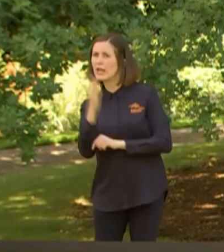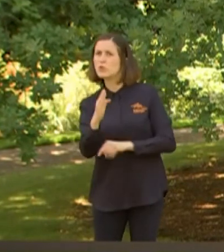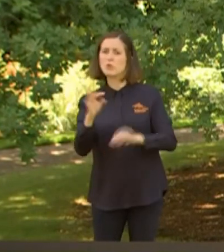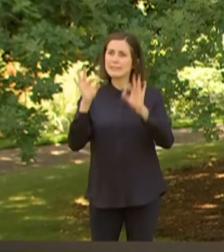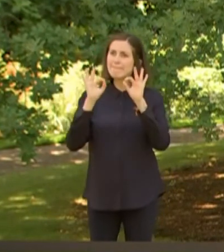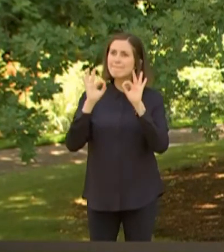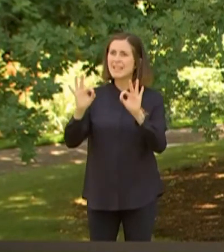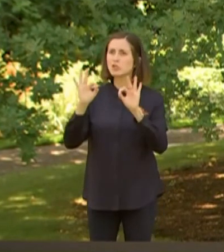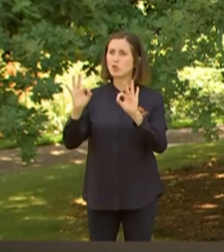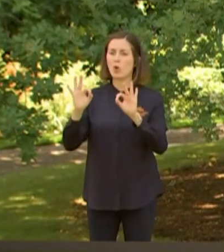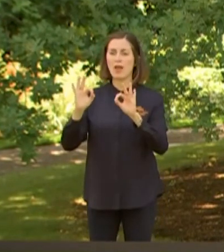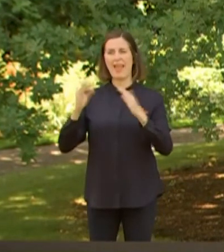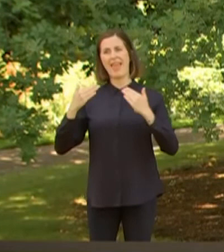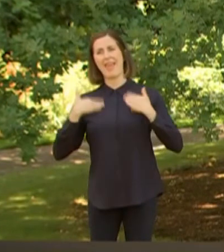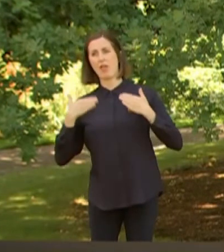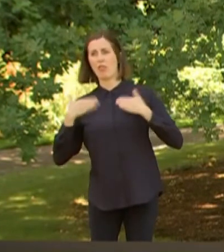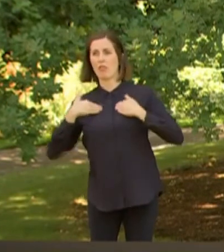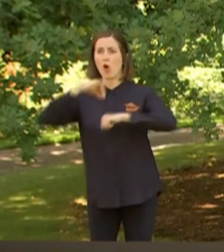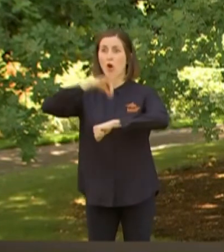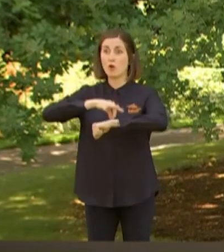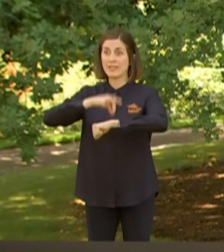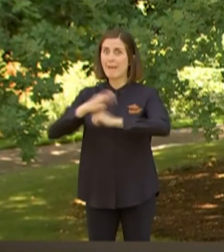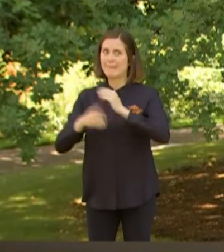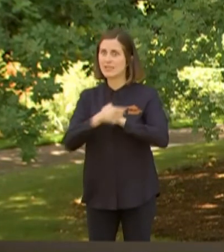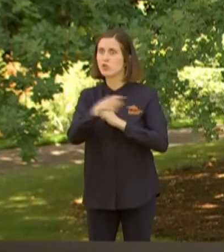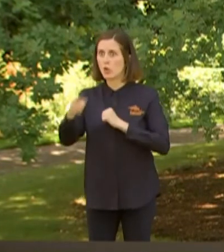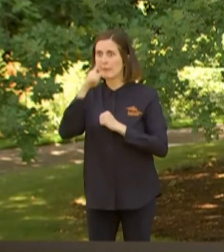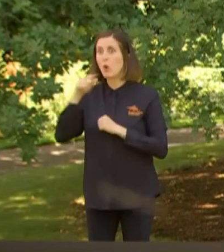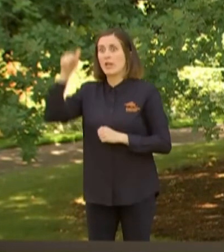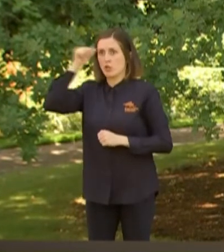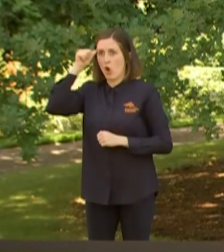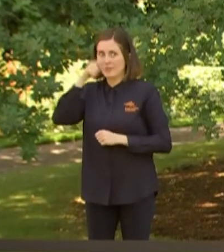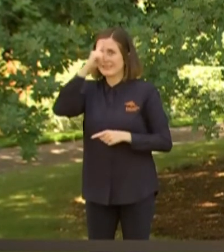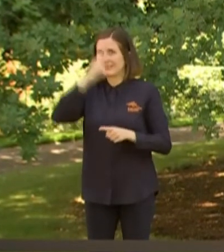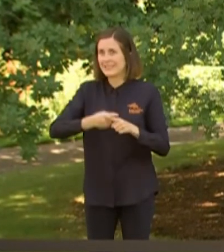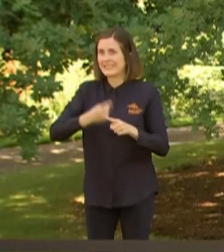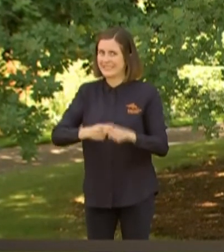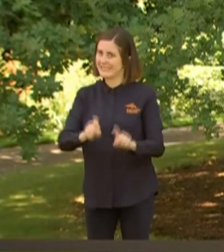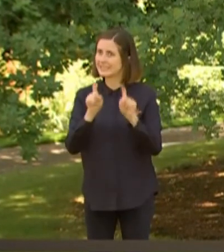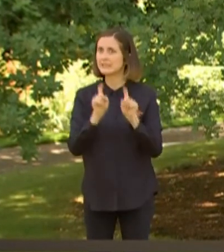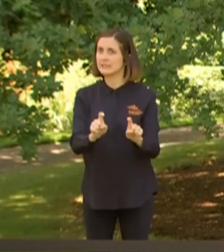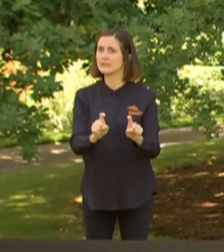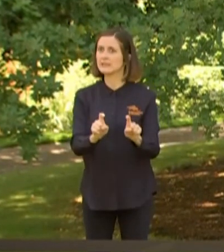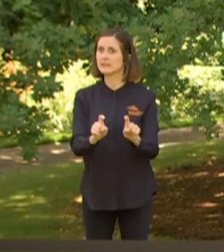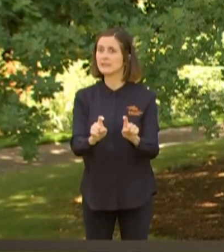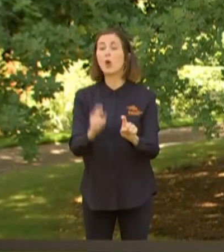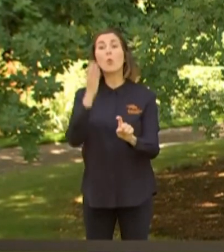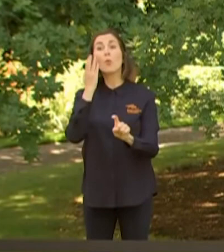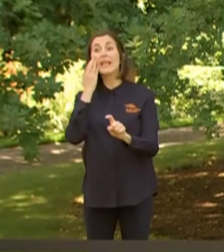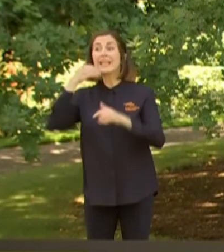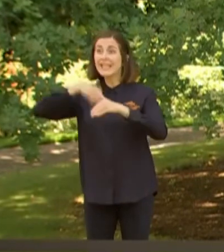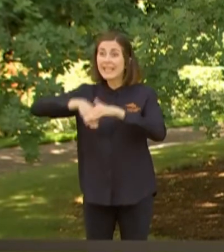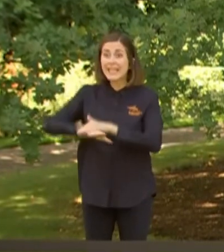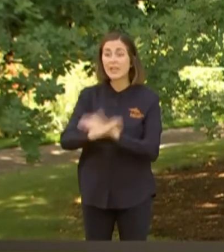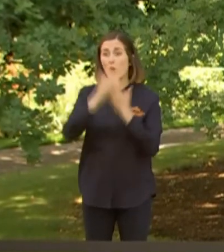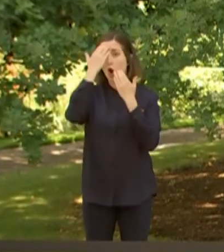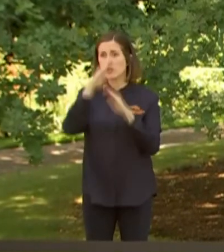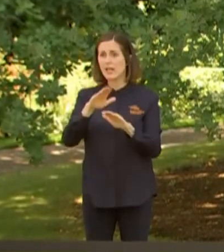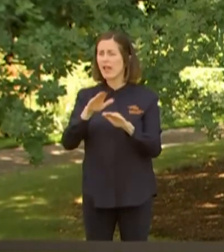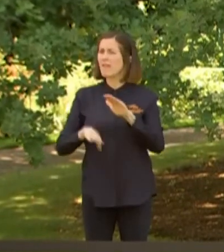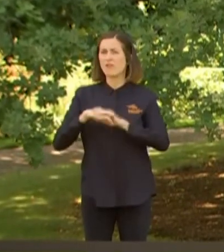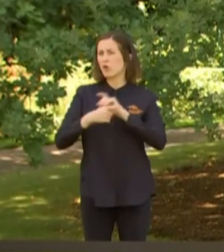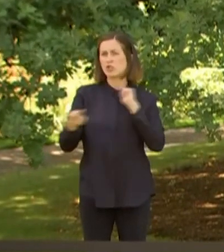about protecting the rest of the travellers and our staff at the airports. From there, once they arrive at the hotels, we've completely